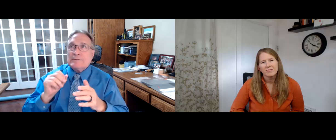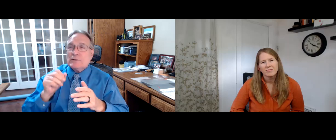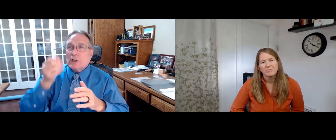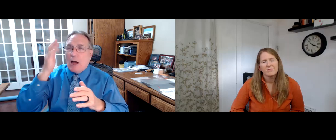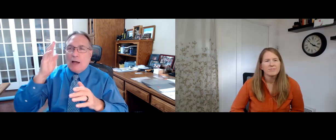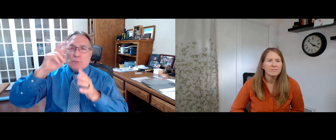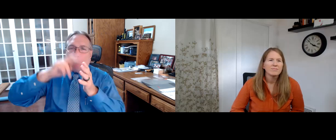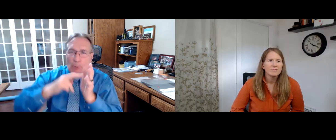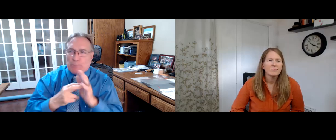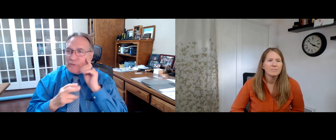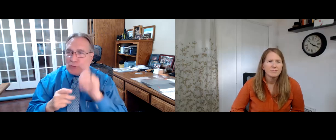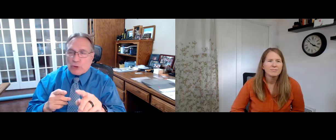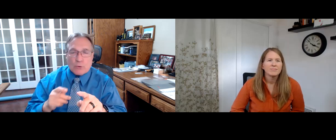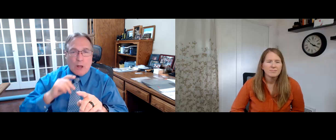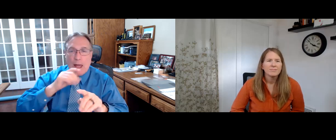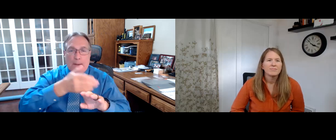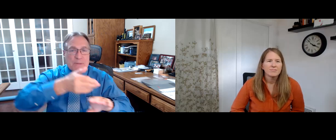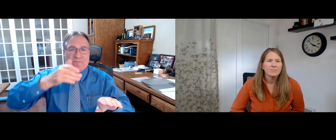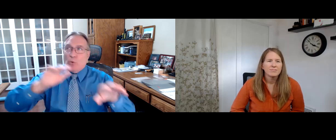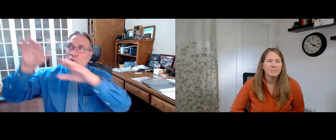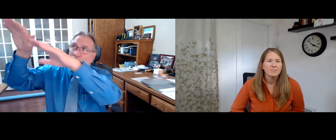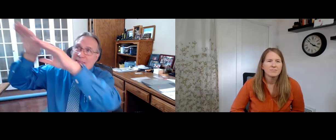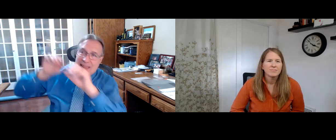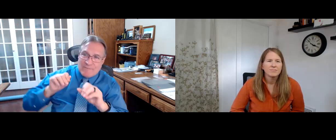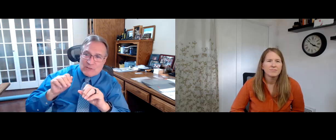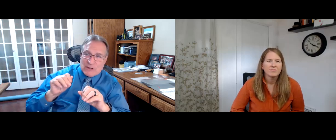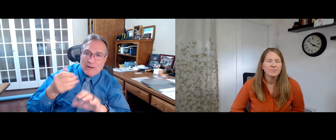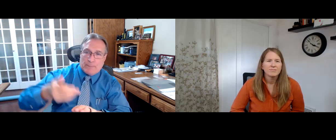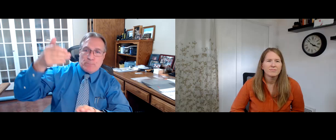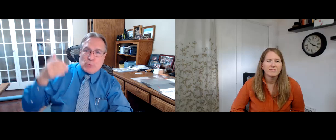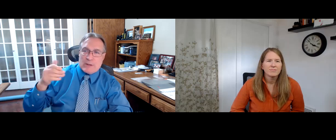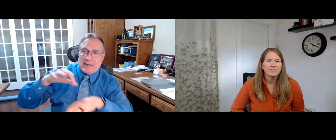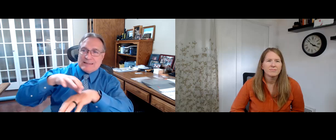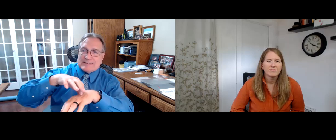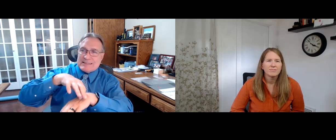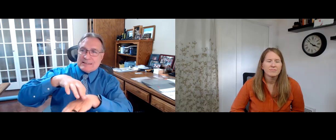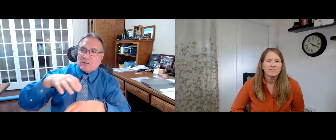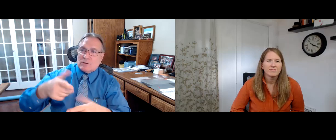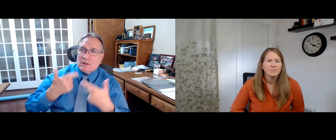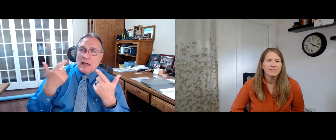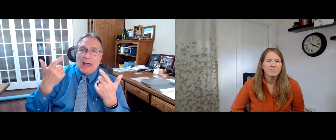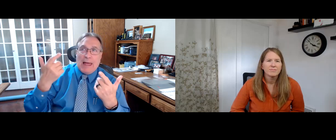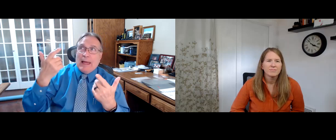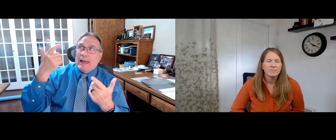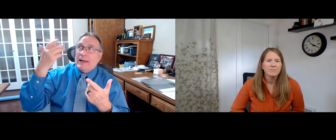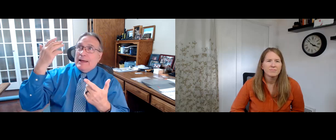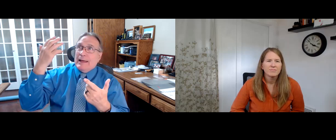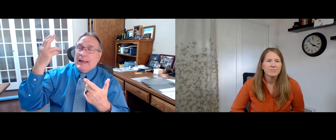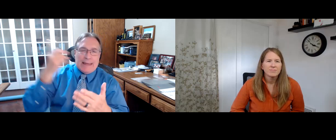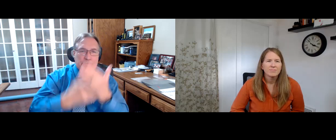is God's purpose for you? Before you left the pre-existence, he put